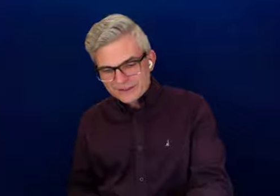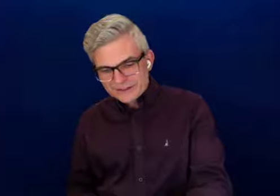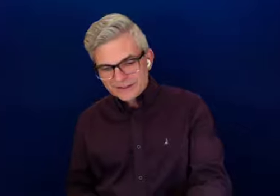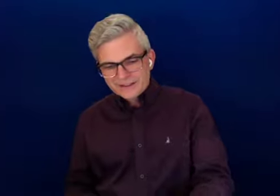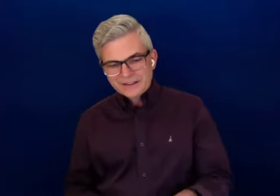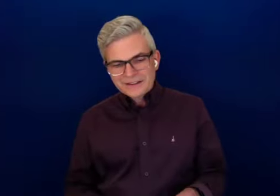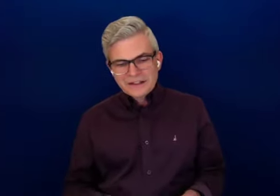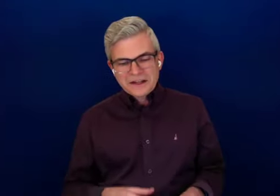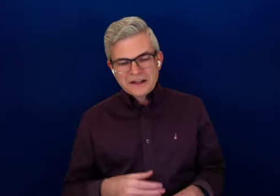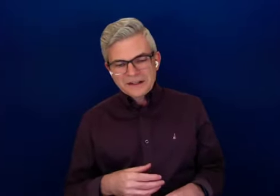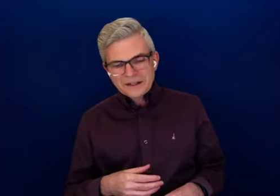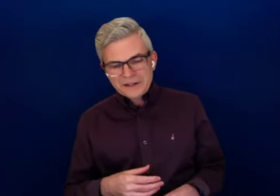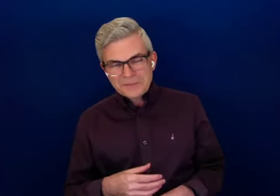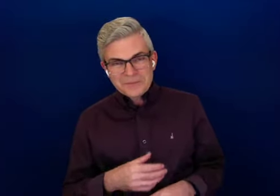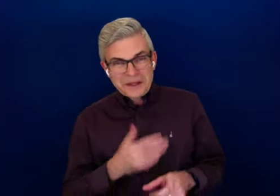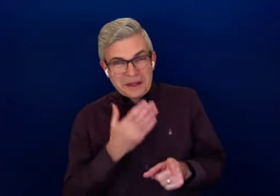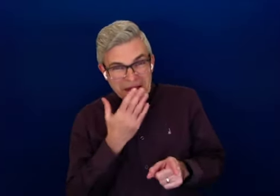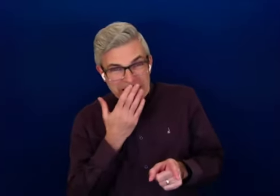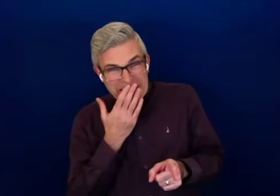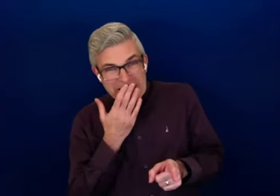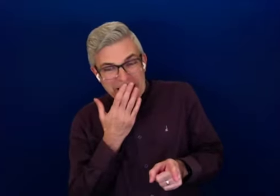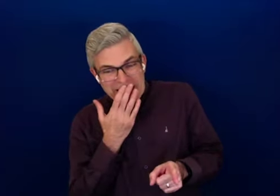laughing, um,